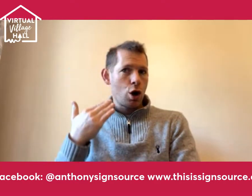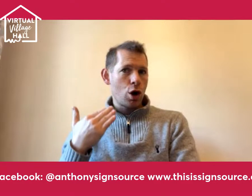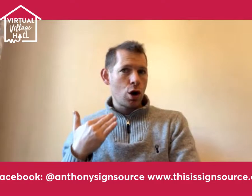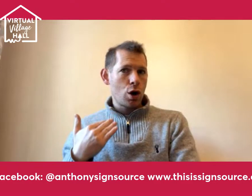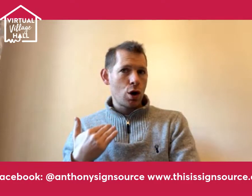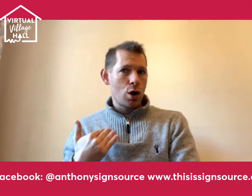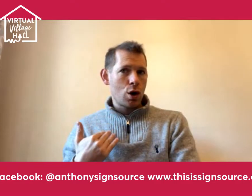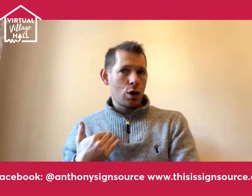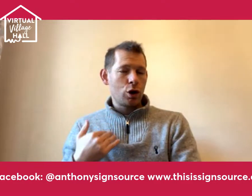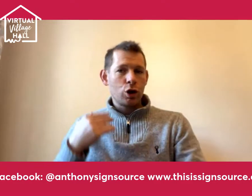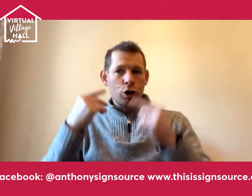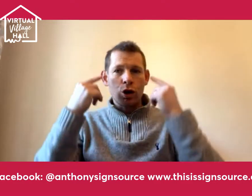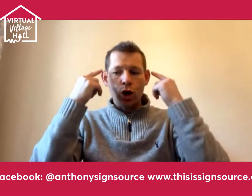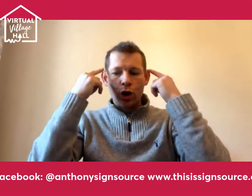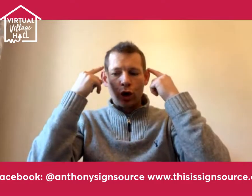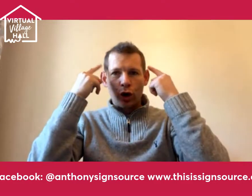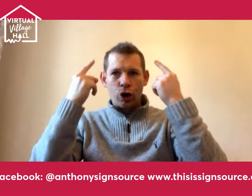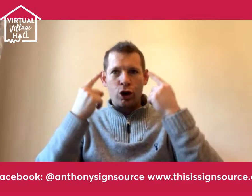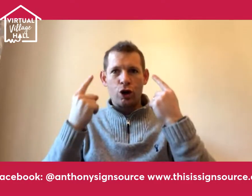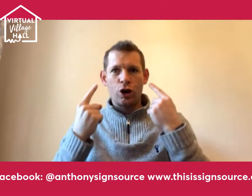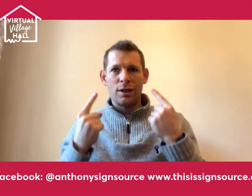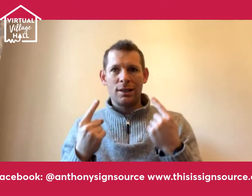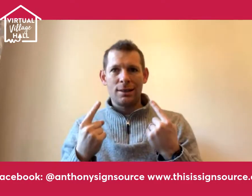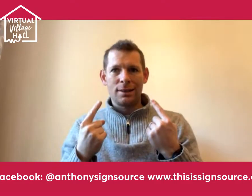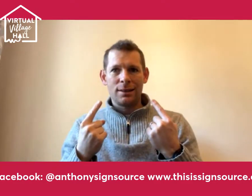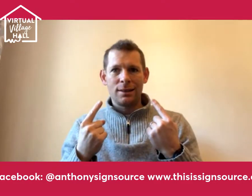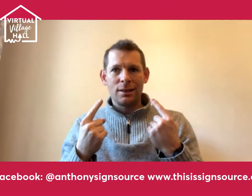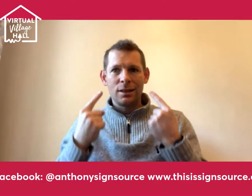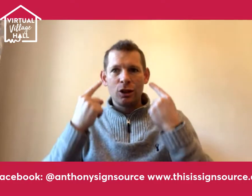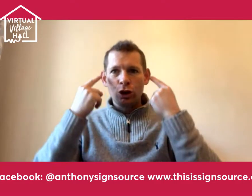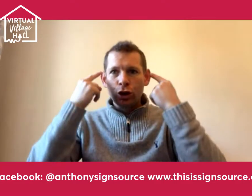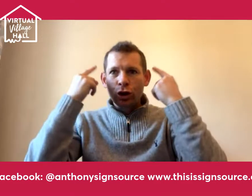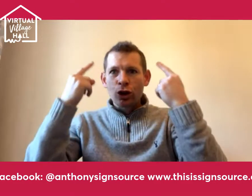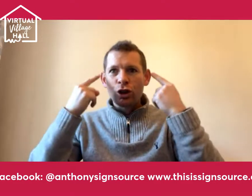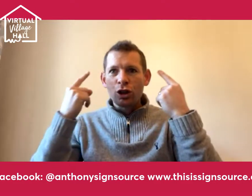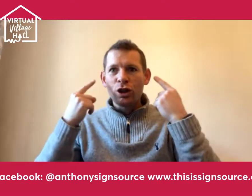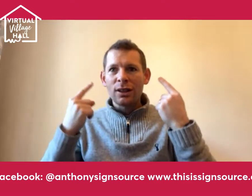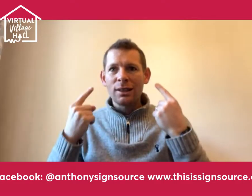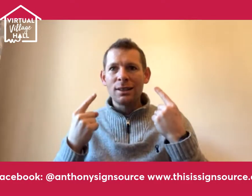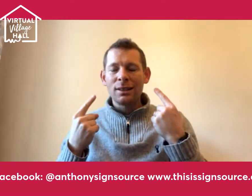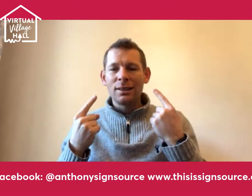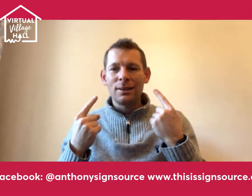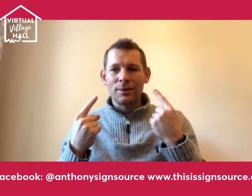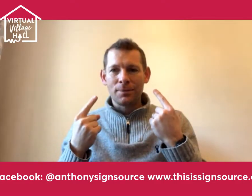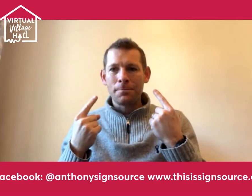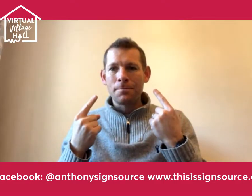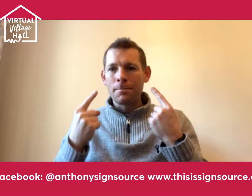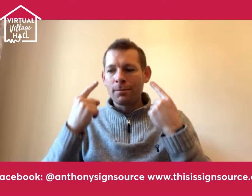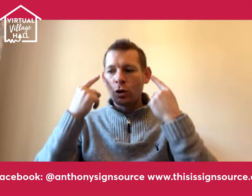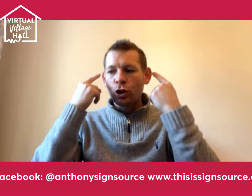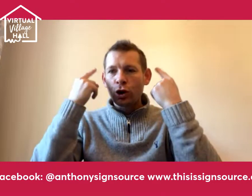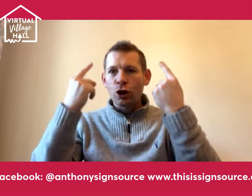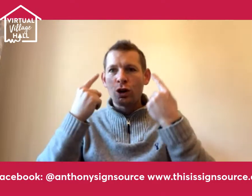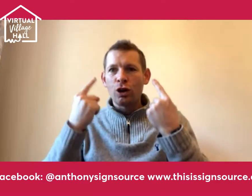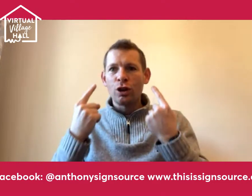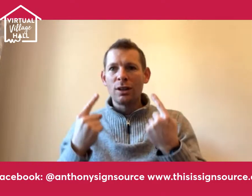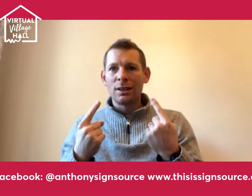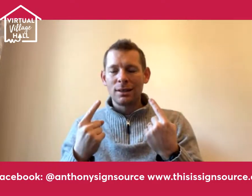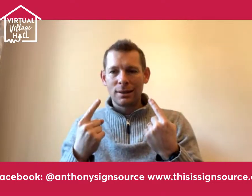So if your hair is long and curly, then you'll sign long and curly like that.